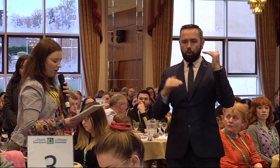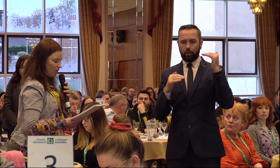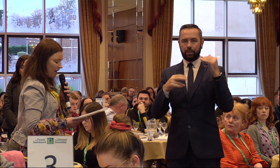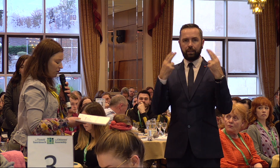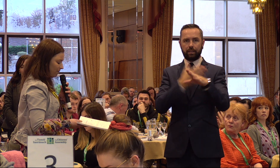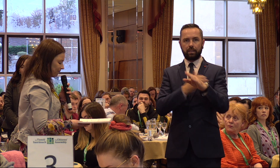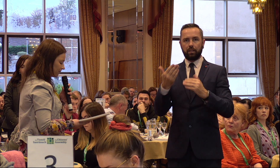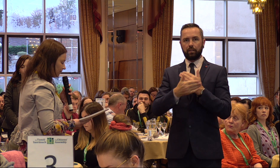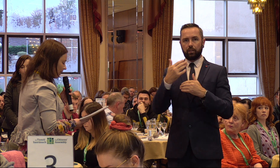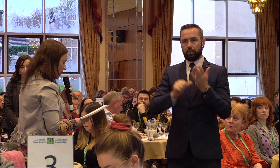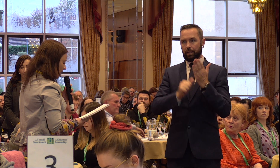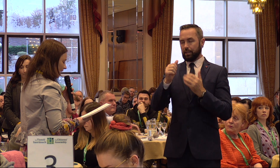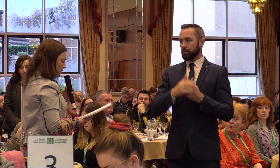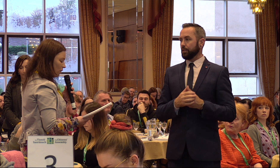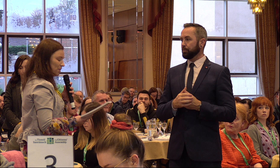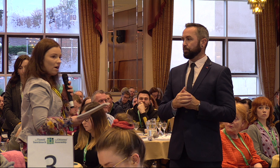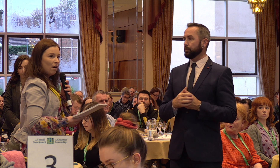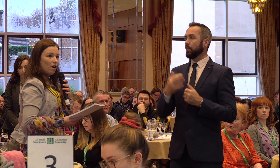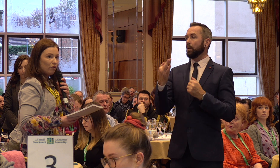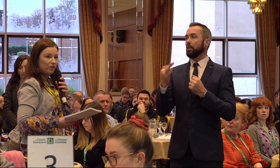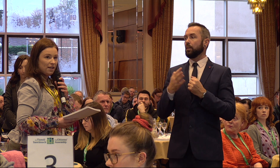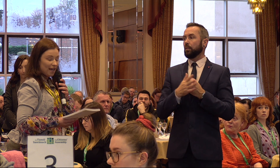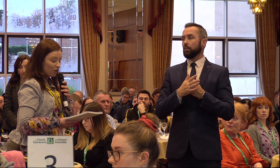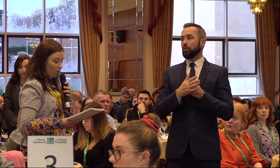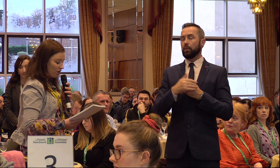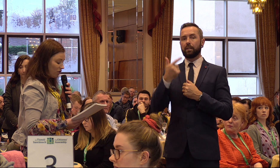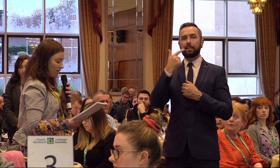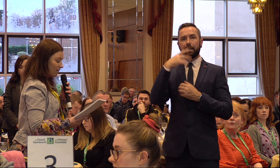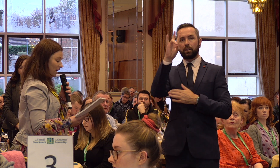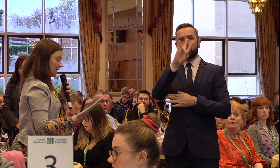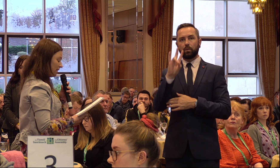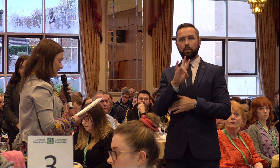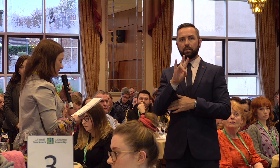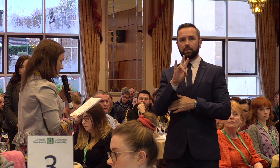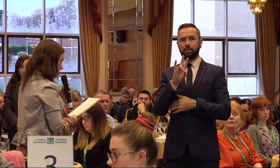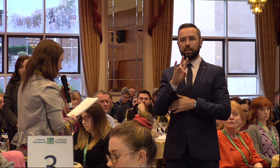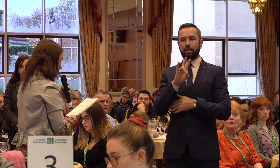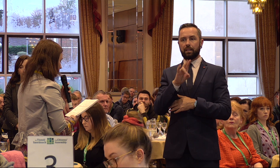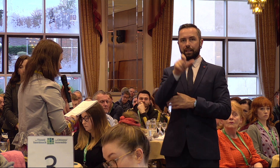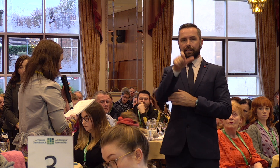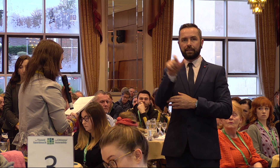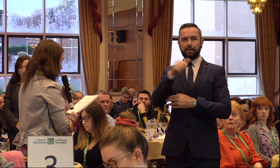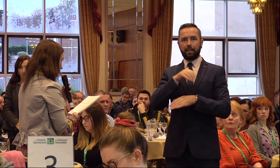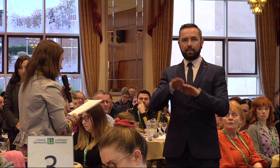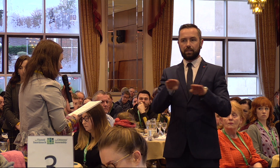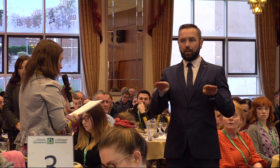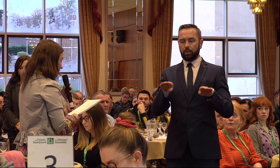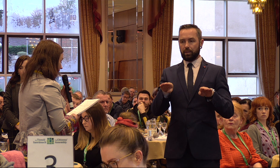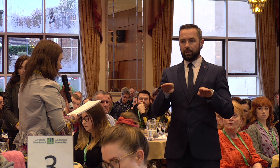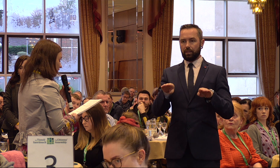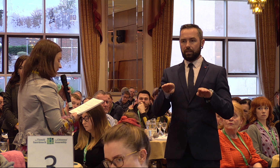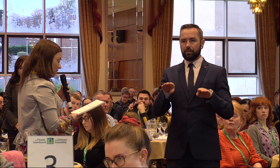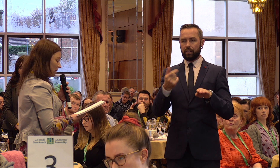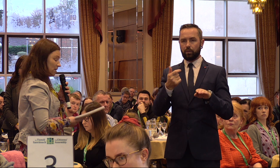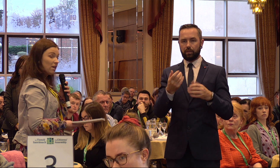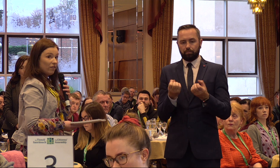a very young age. In terms of the second question, the citizens at this table were relaying